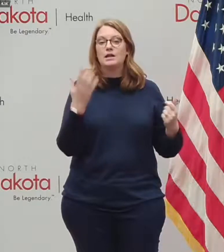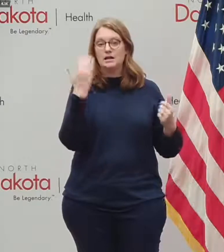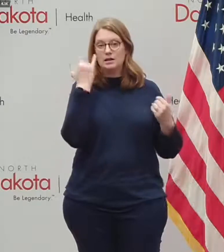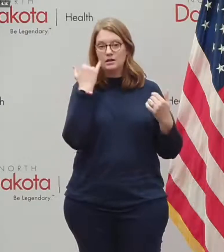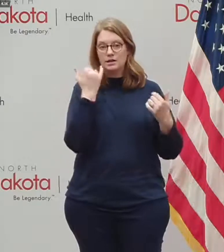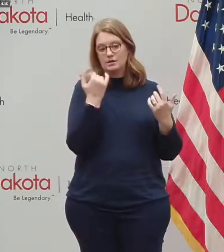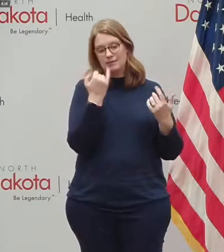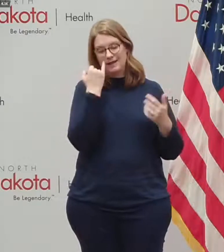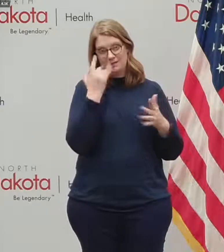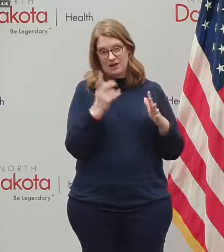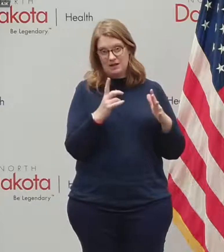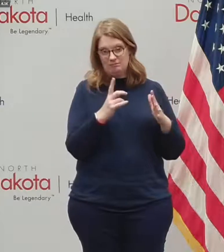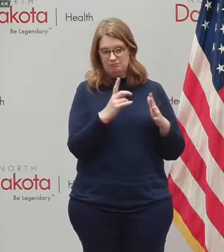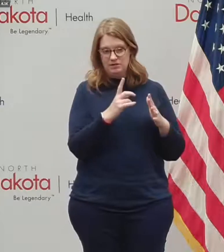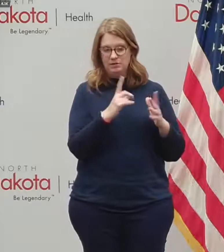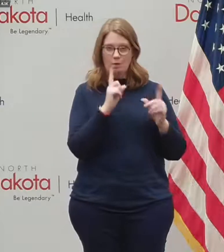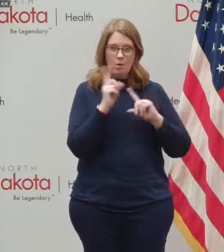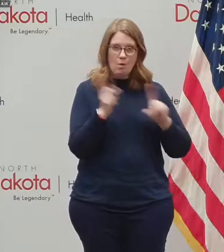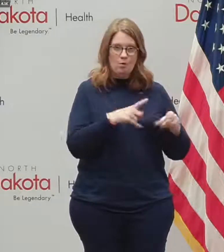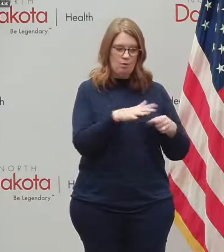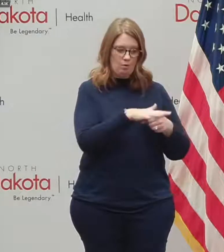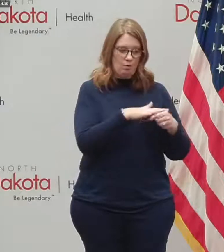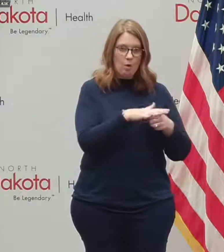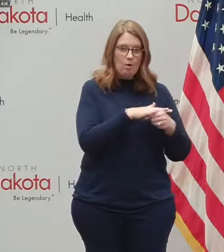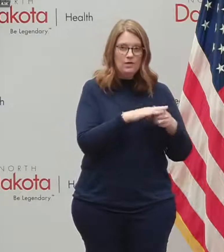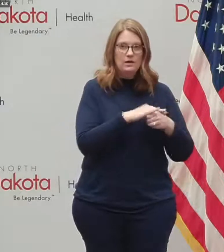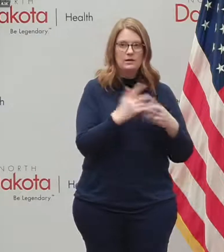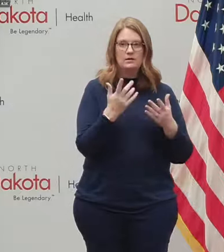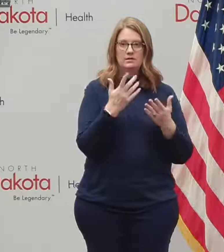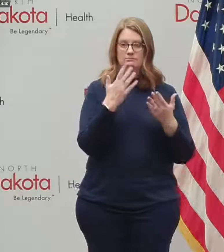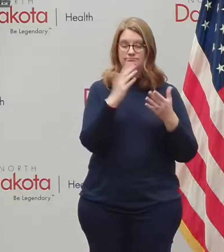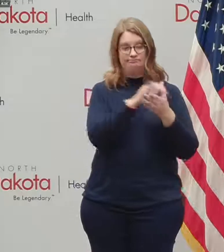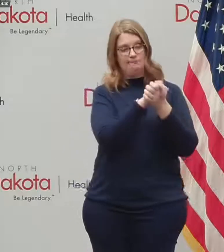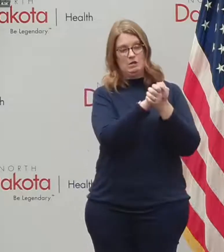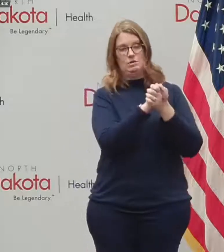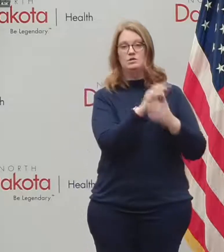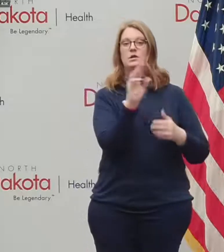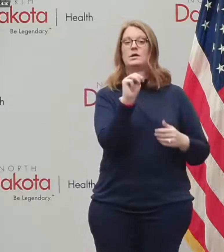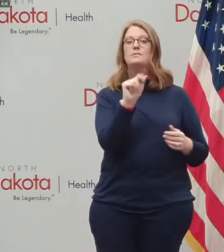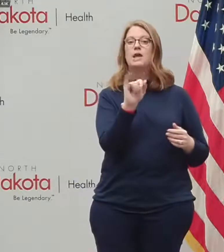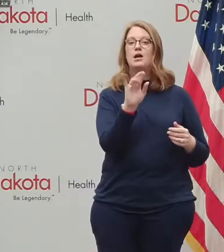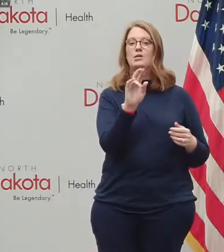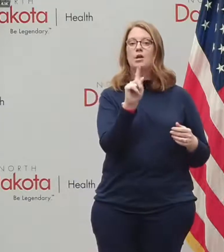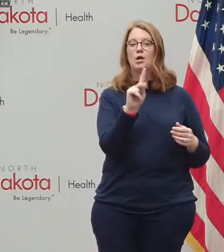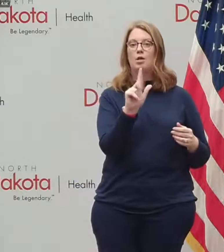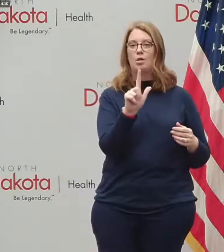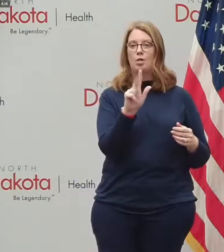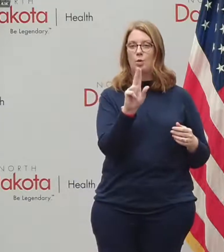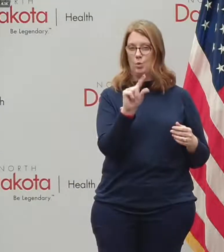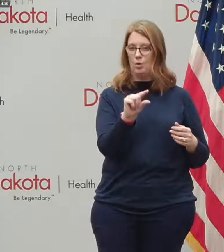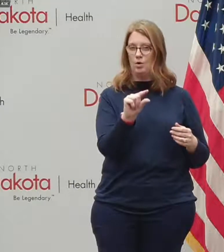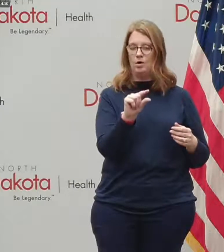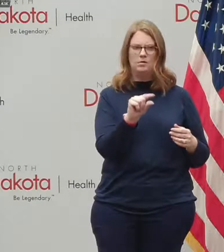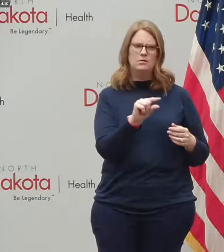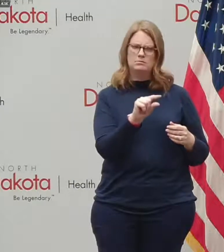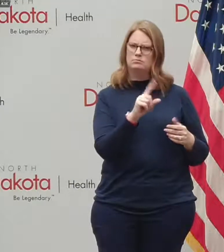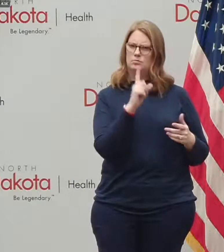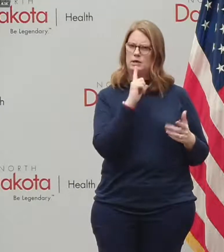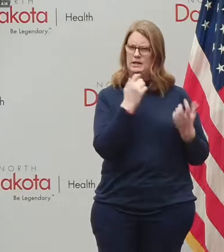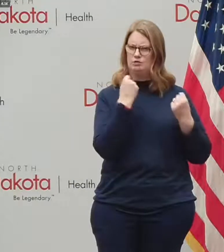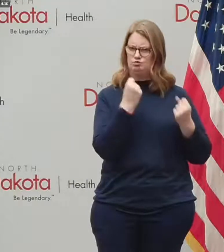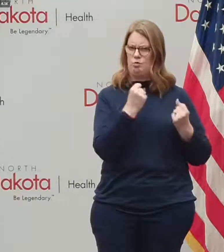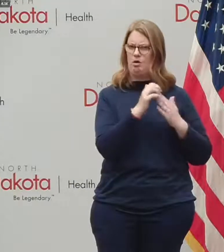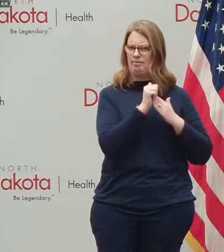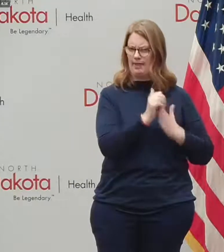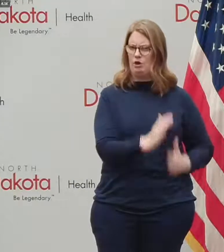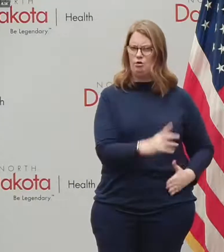locally, again, I compliment and congratulate Mayor Klug, who's been a strong leader through all of this.